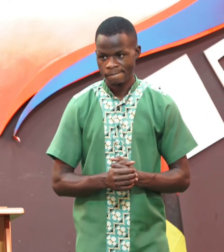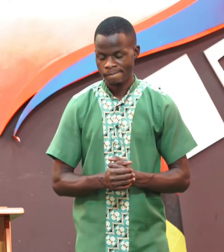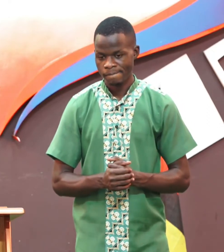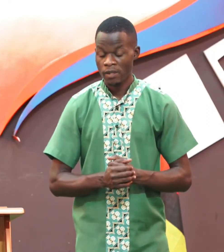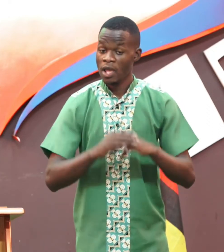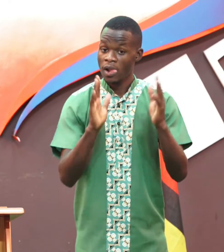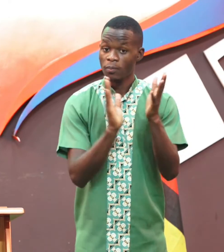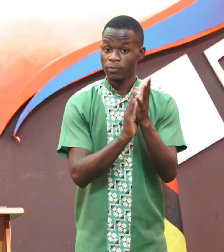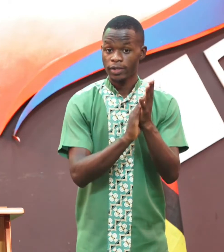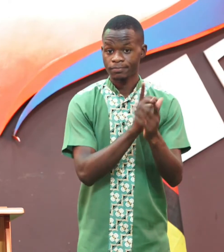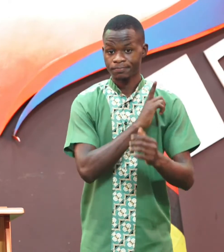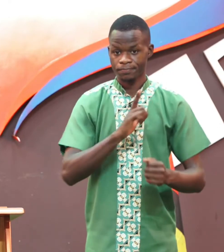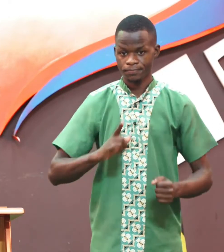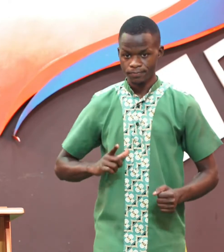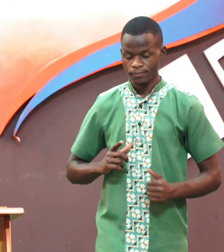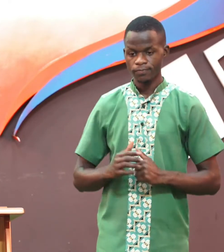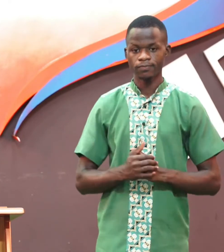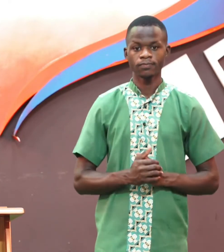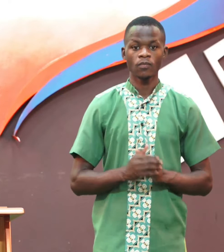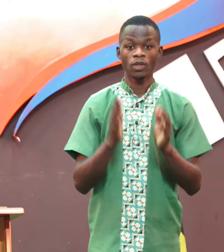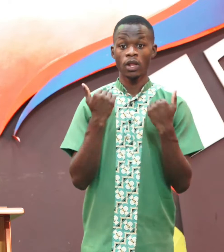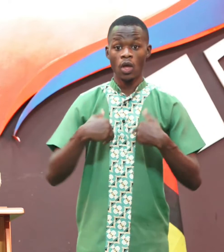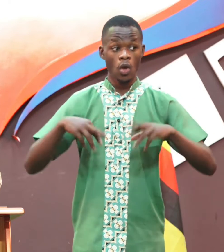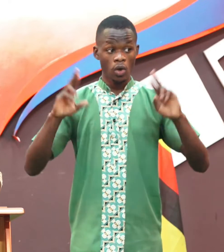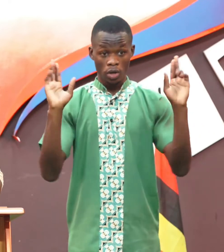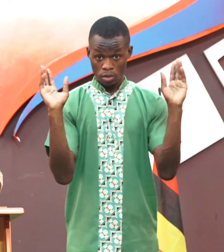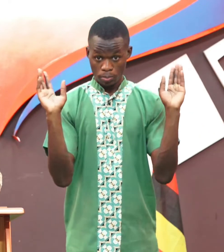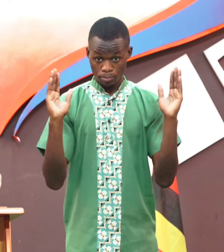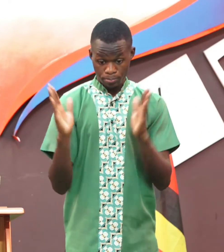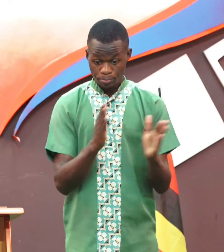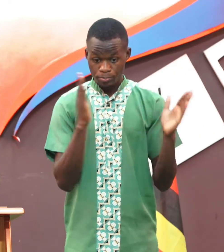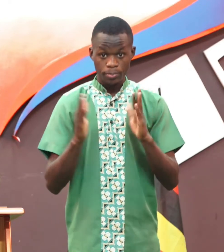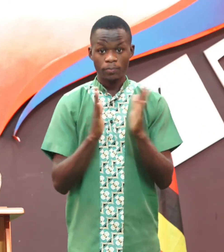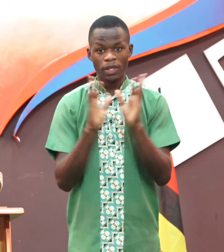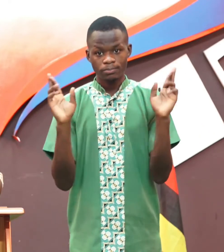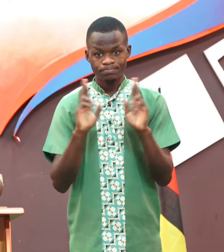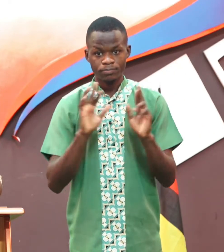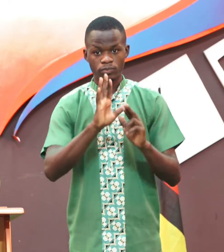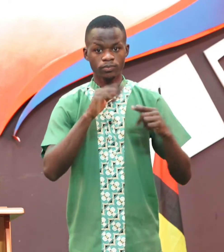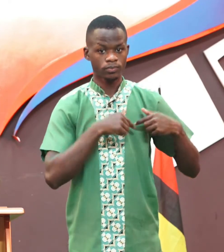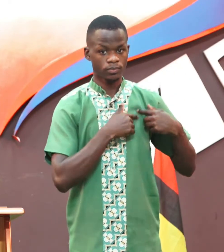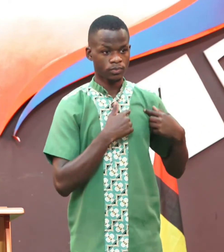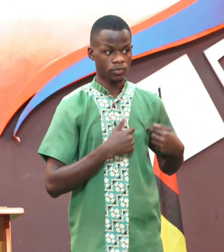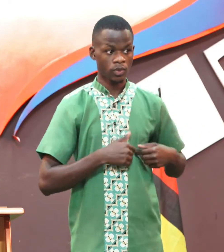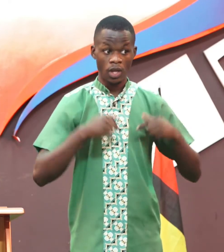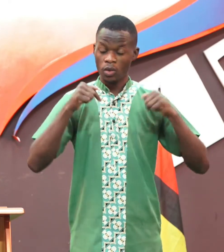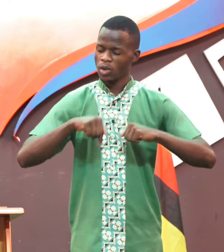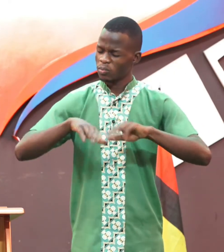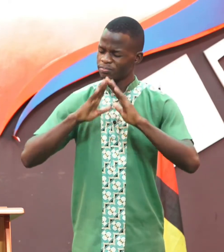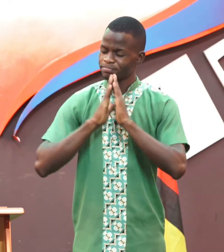it. Amen. Let me request you to prepare your heart. We are going